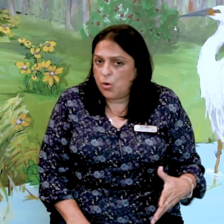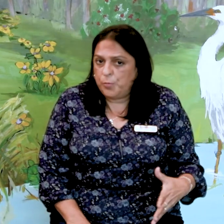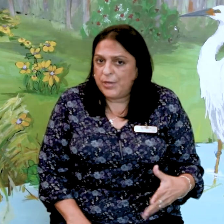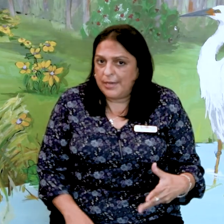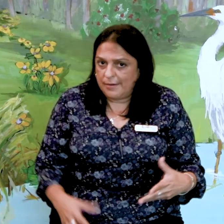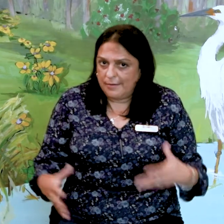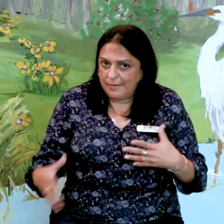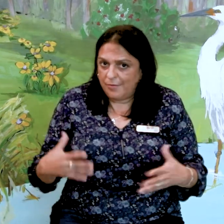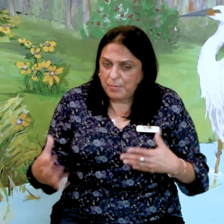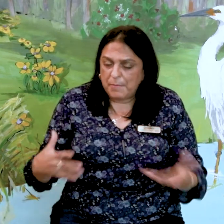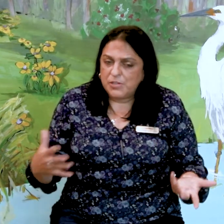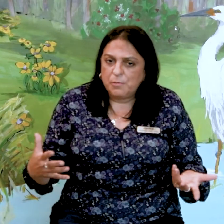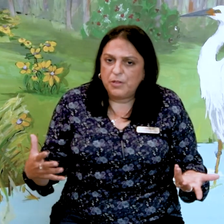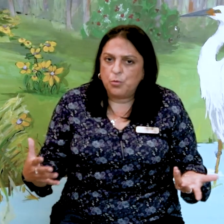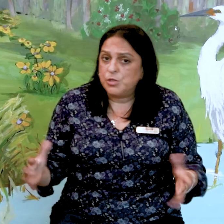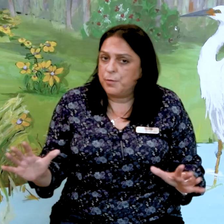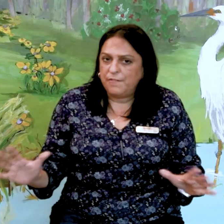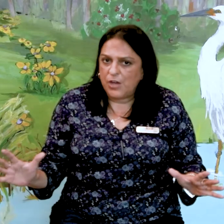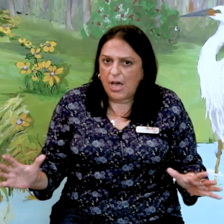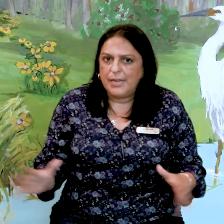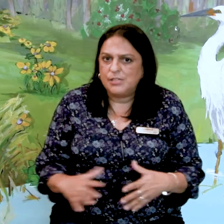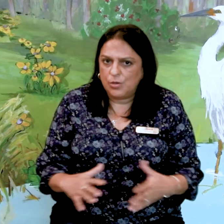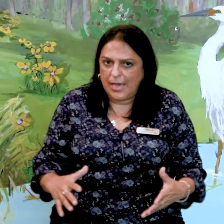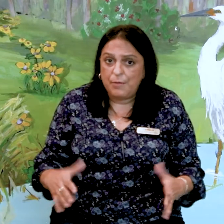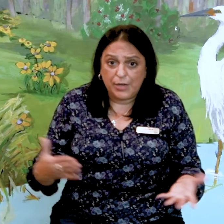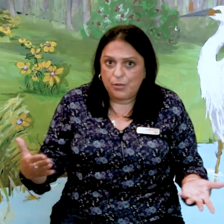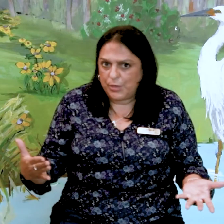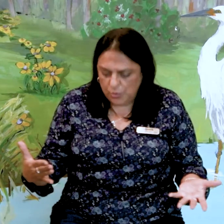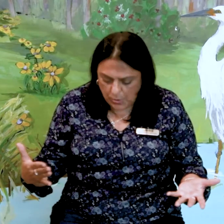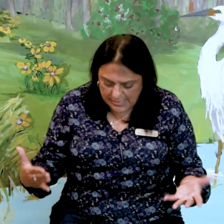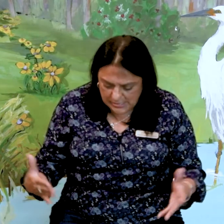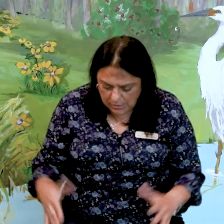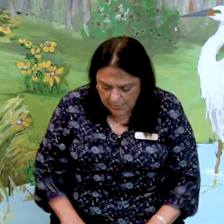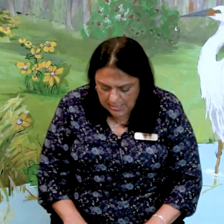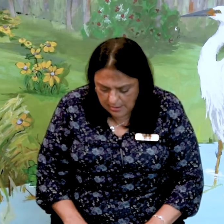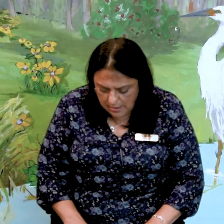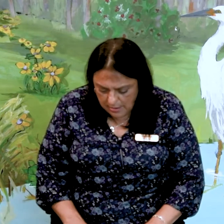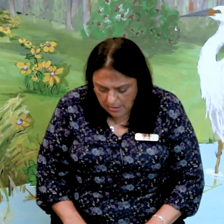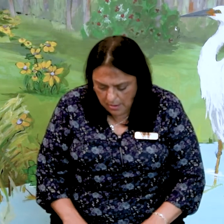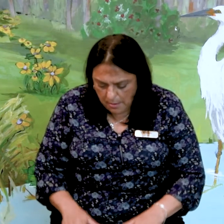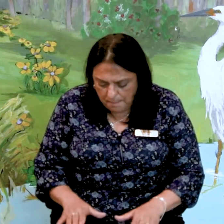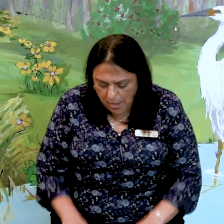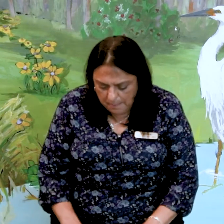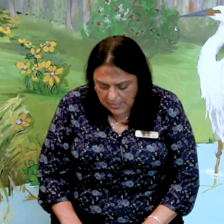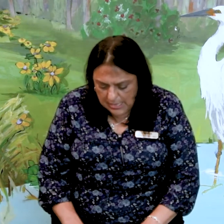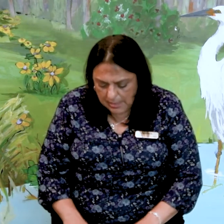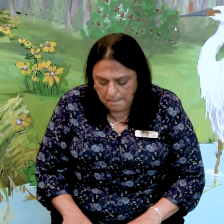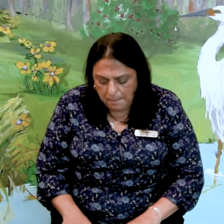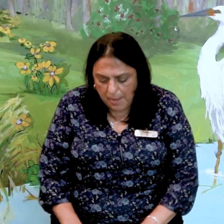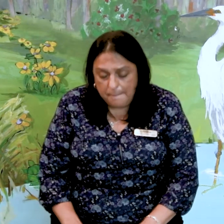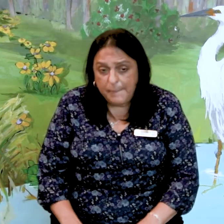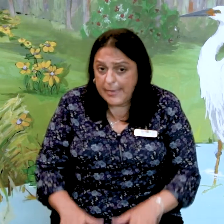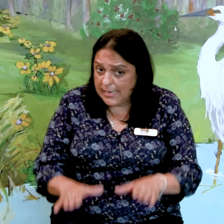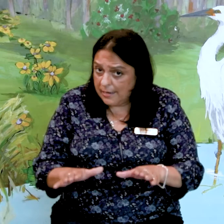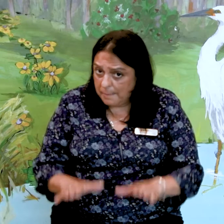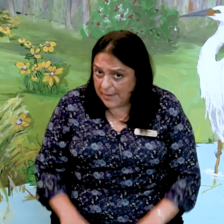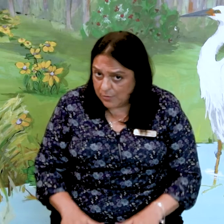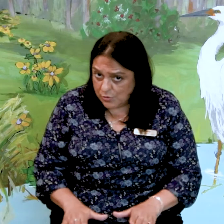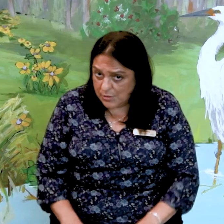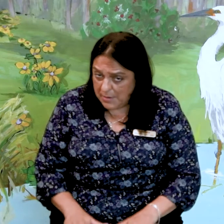we can remember some of the words, but if not, it's okay, we're gonna do it twice. Ready? Pumpkin, pumpkin, bounced the baby